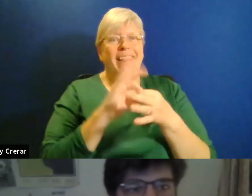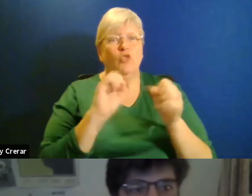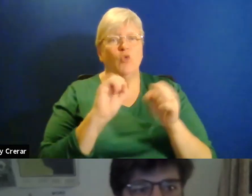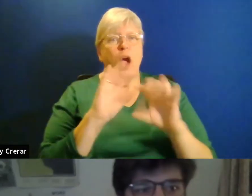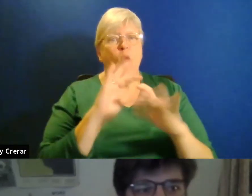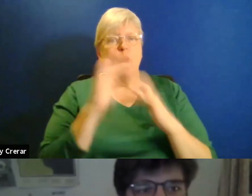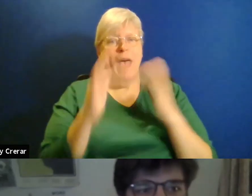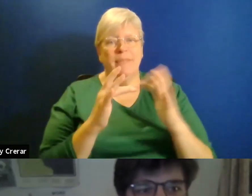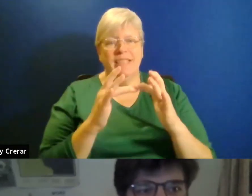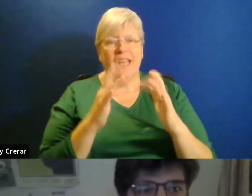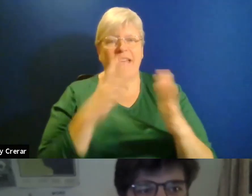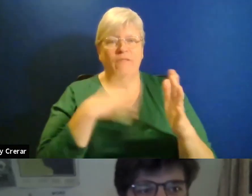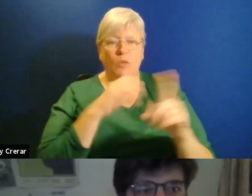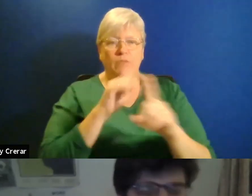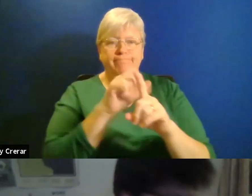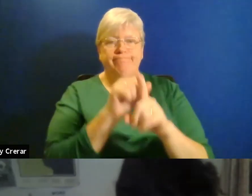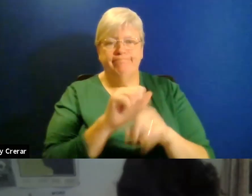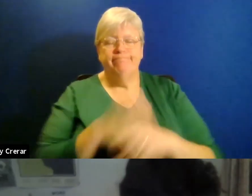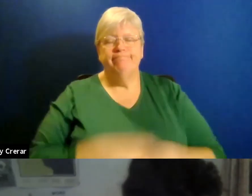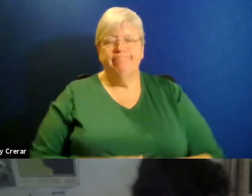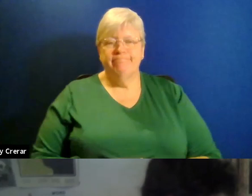track down more of her work.